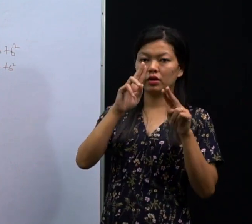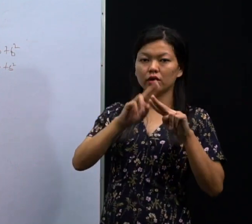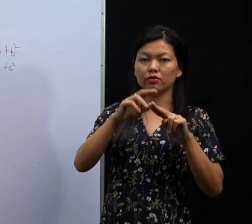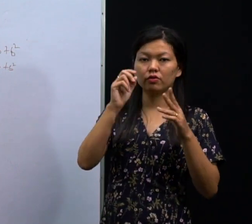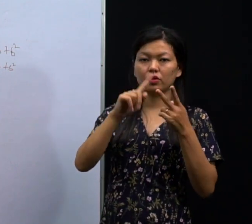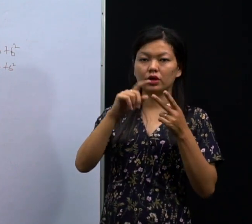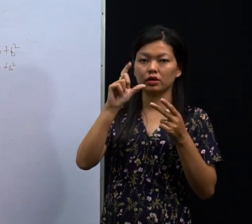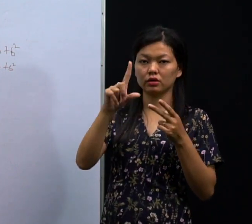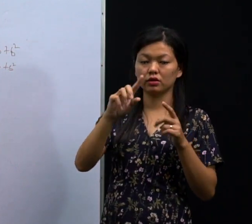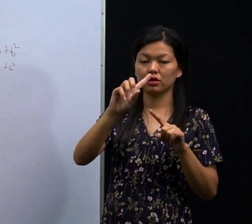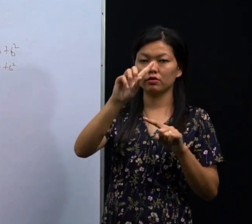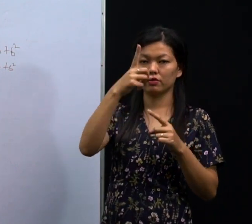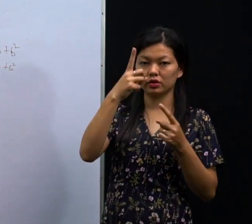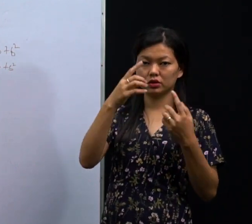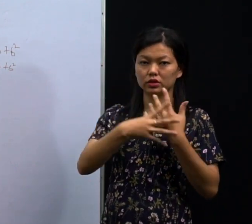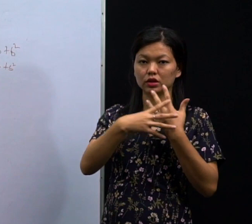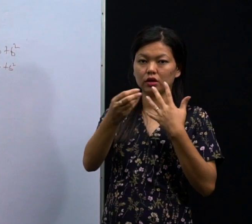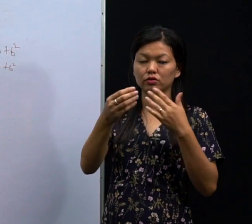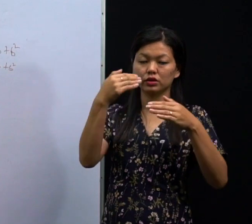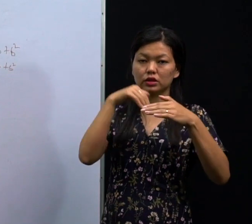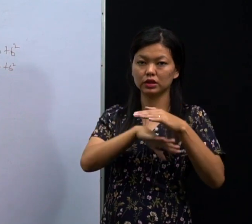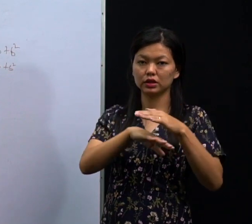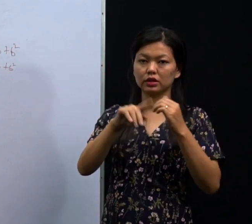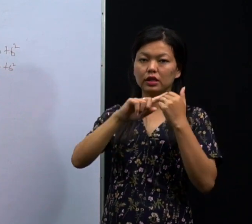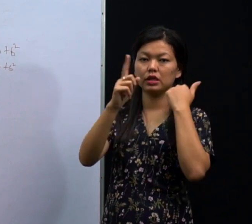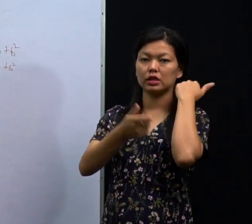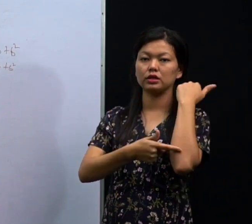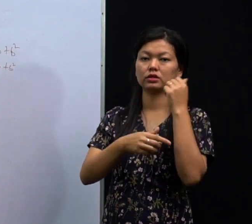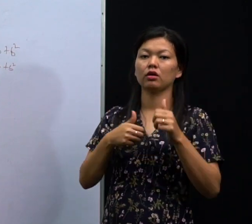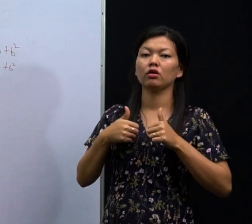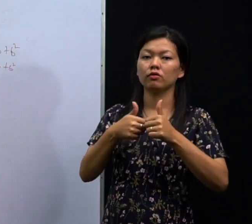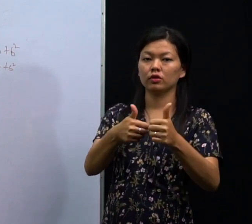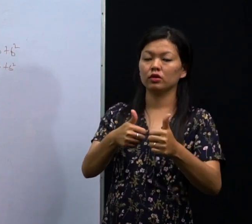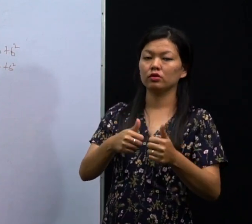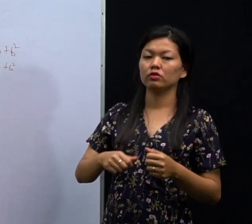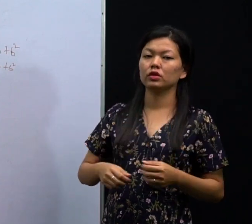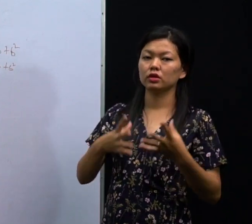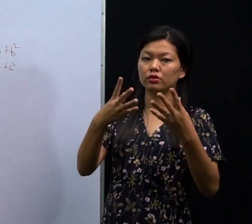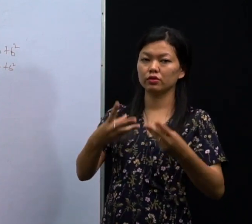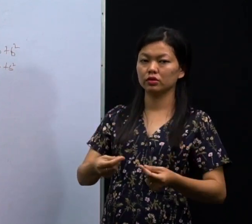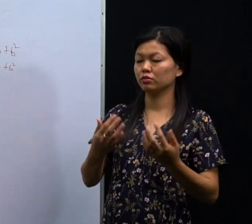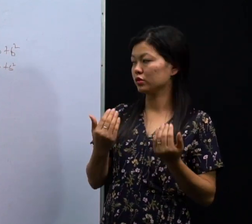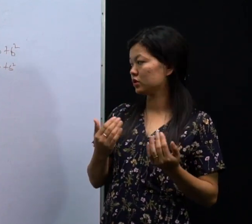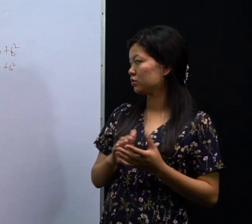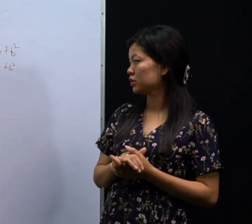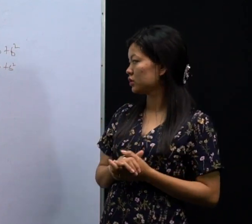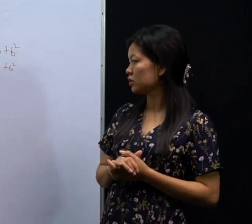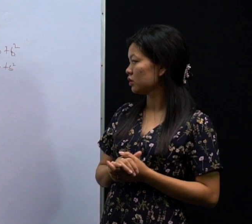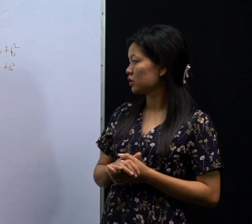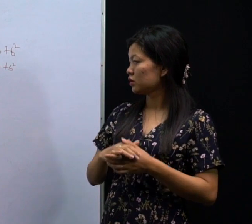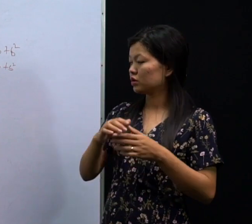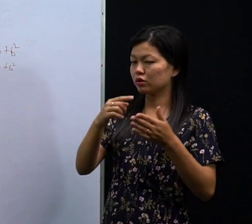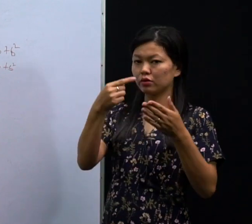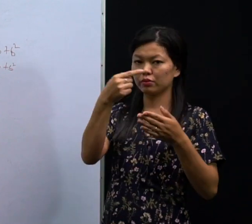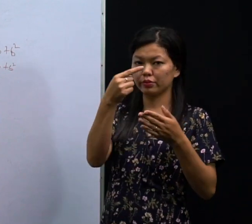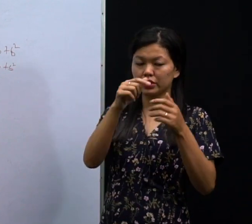minus b into b square. Now look at here, minus ab plus ab cancel, no? So